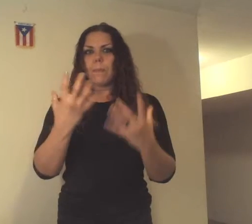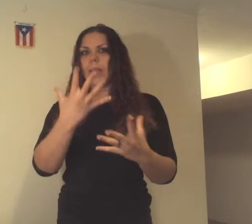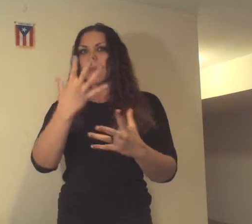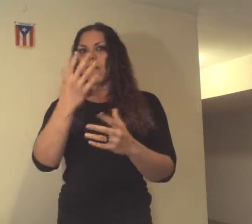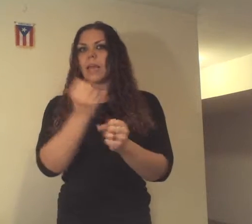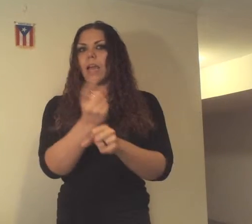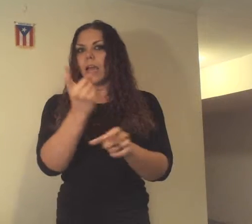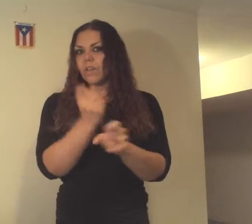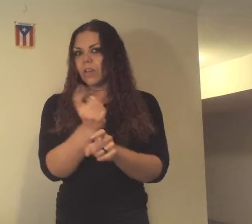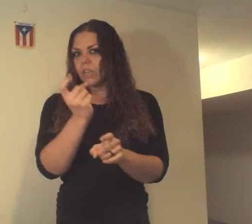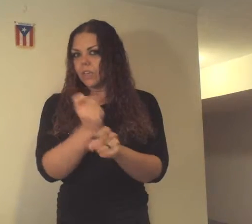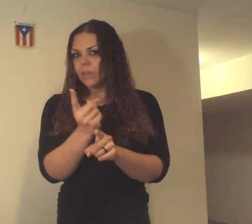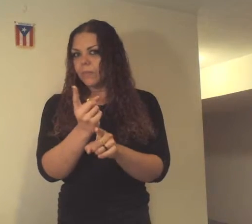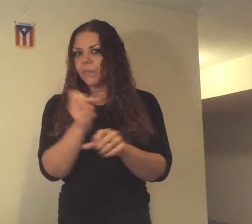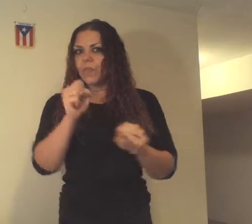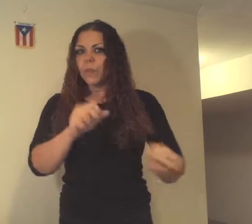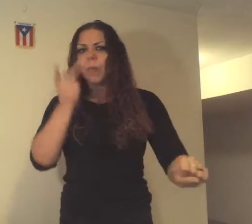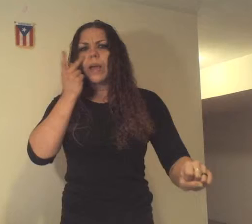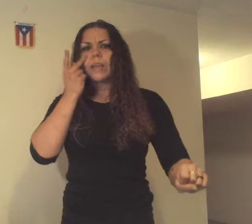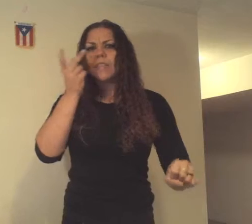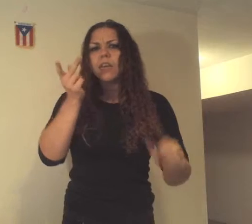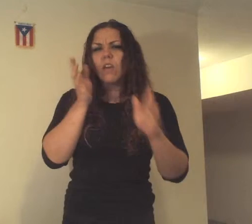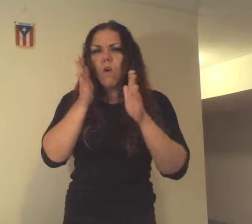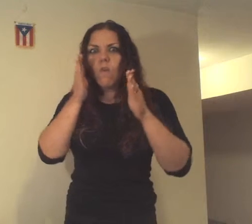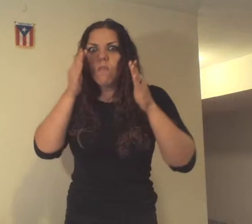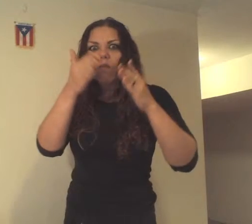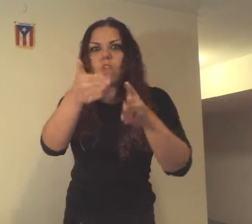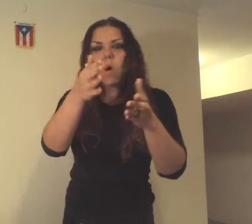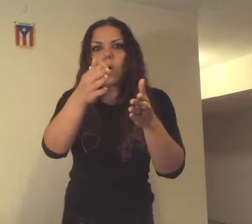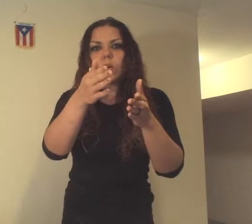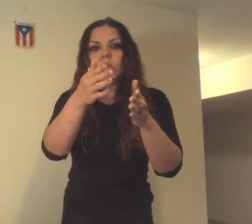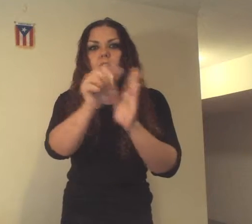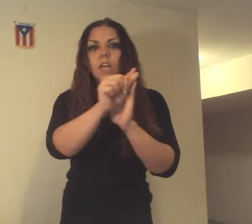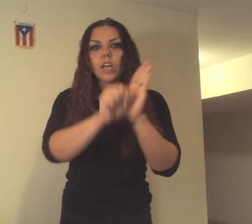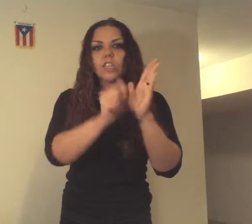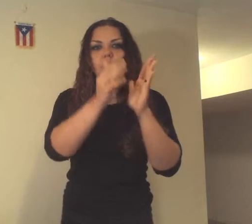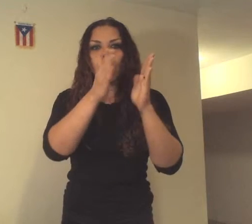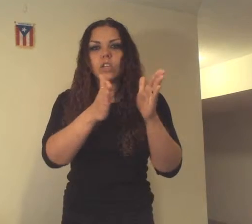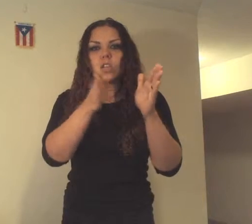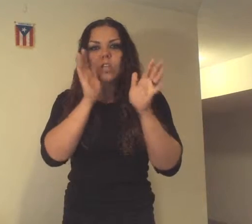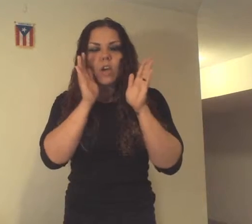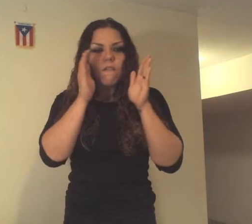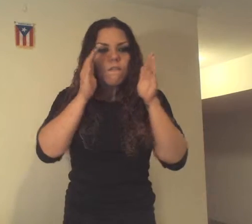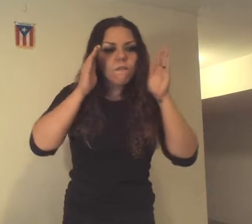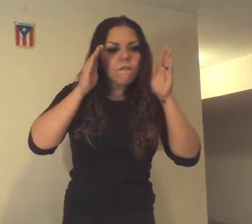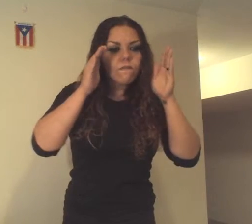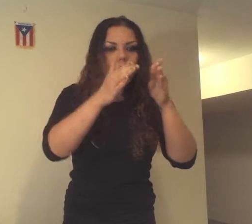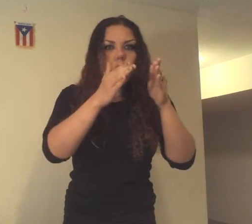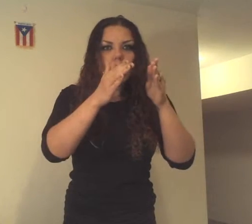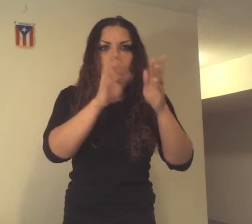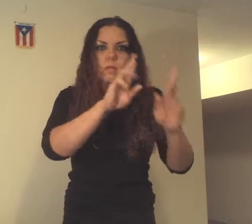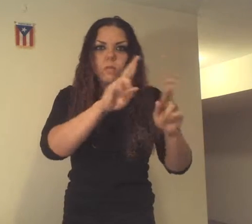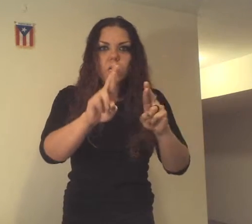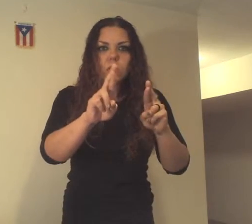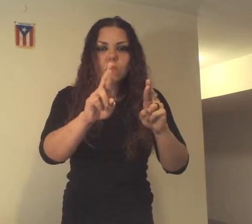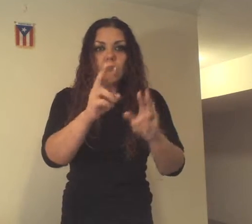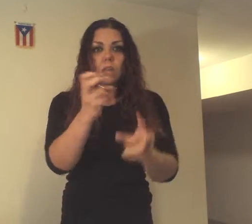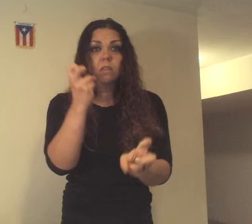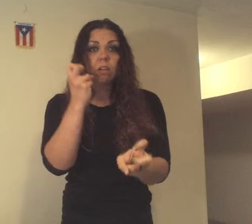see how focused the surgeons are, how much concentration it takes. You can see it in their faces. It's hard to teach, and it's not